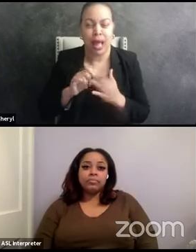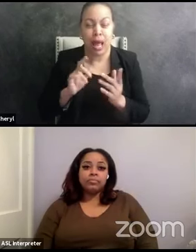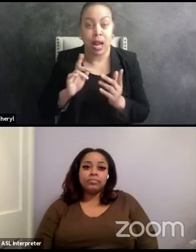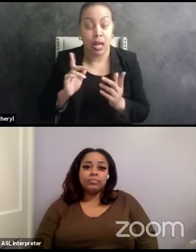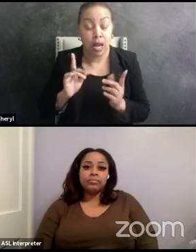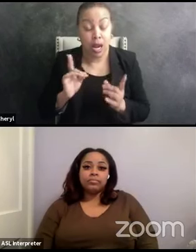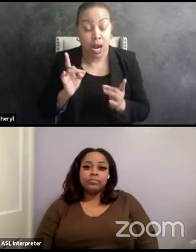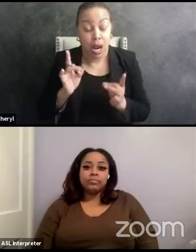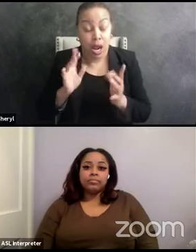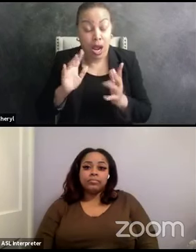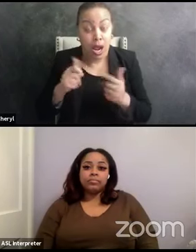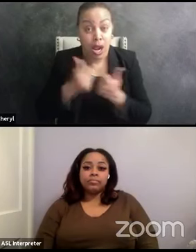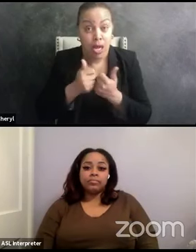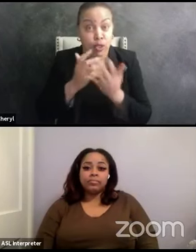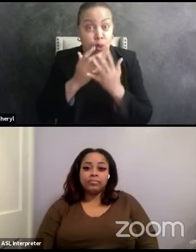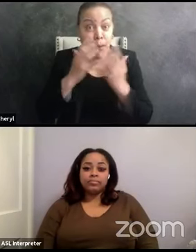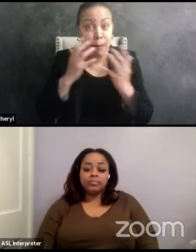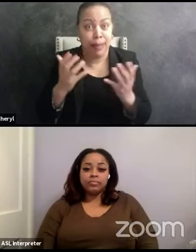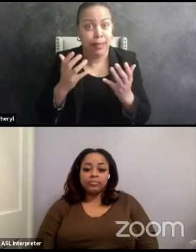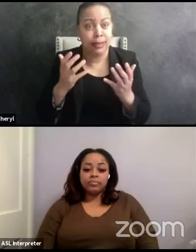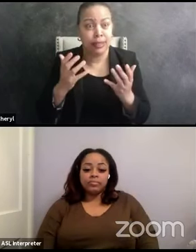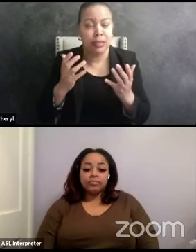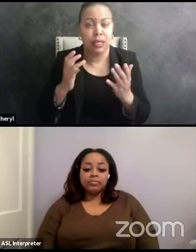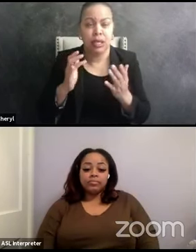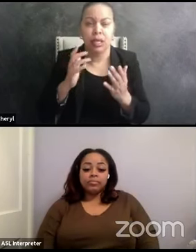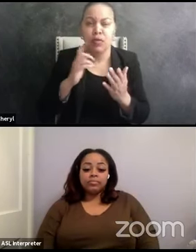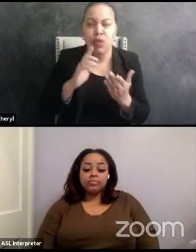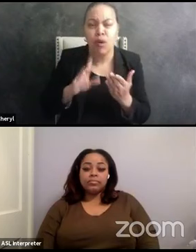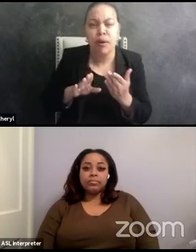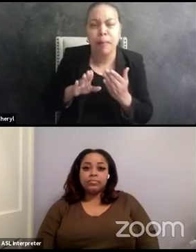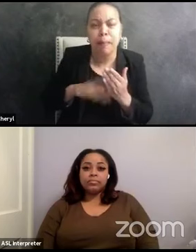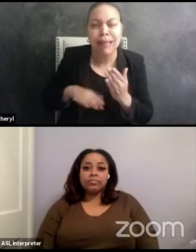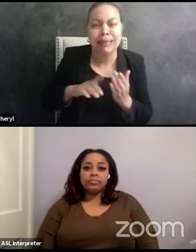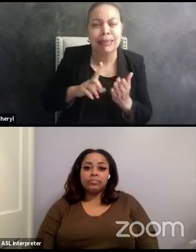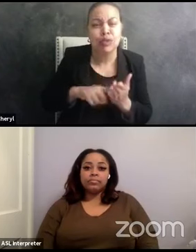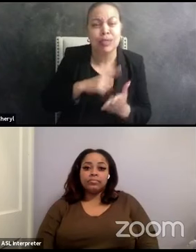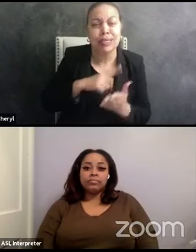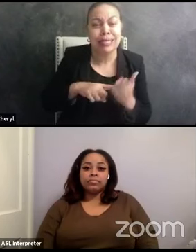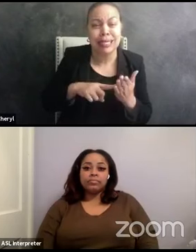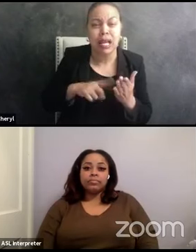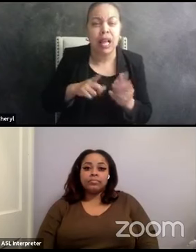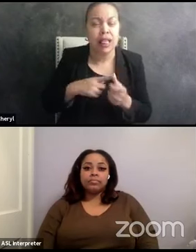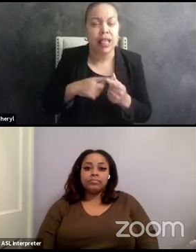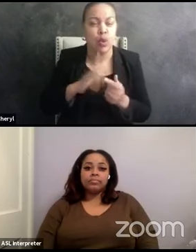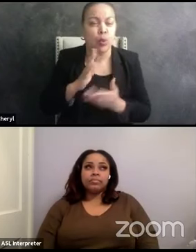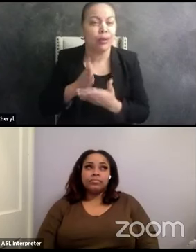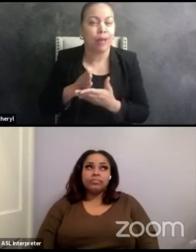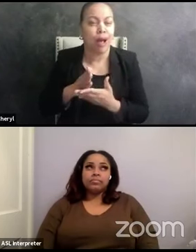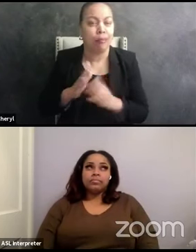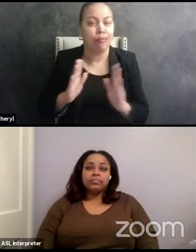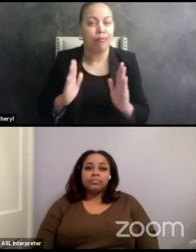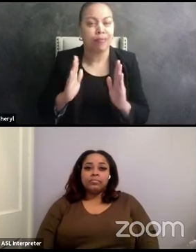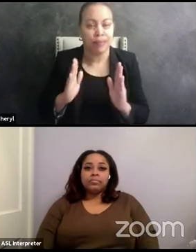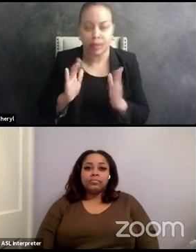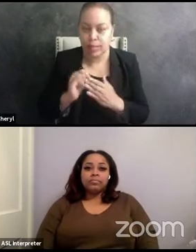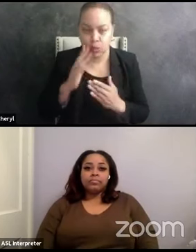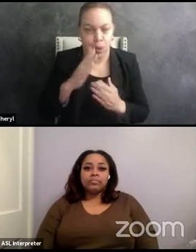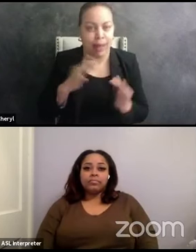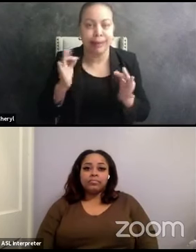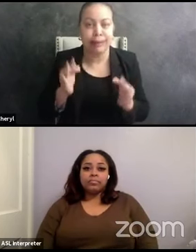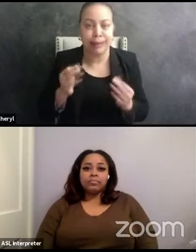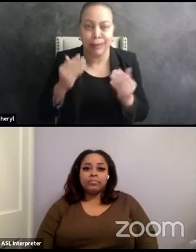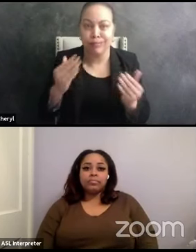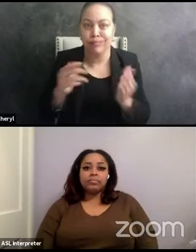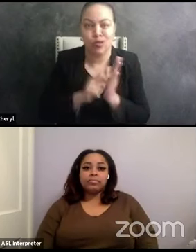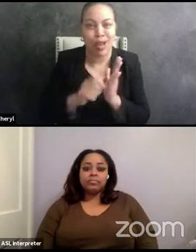high for, you know, even the most basic critique that you wouldn't do it. And that's why I actually decided to write the chapter,